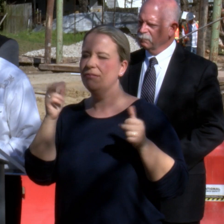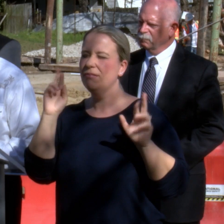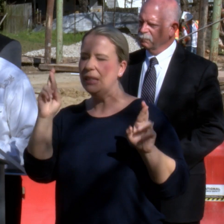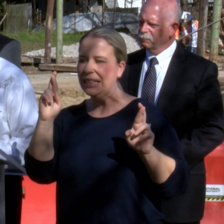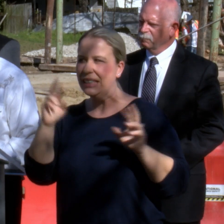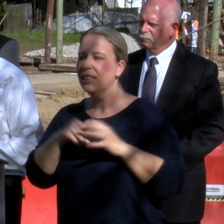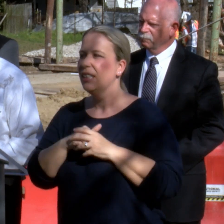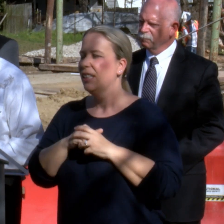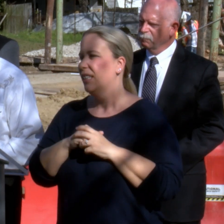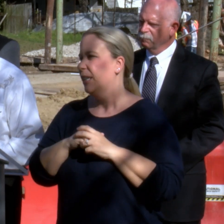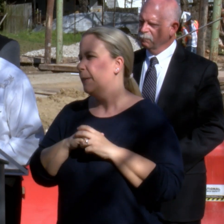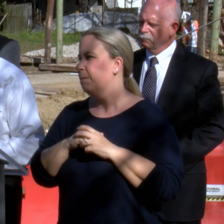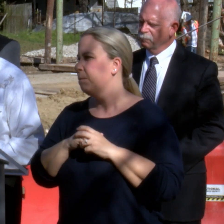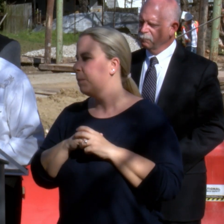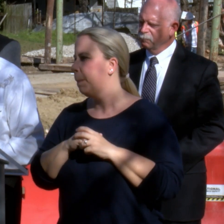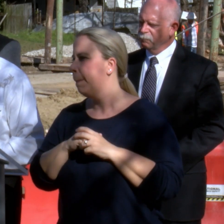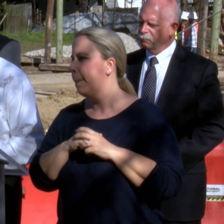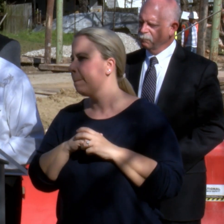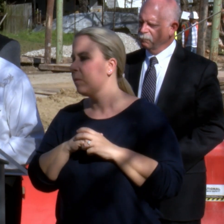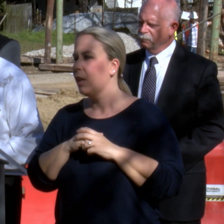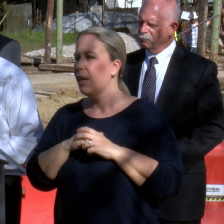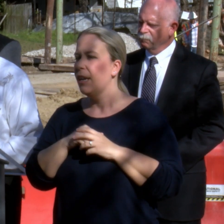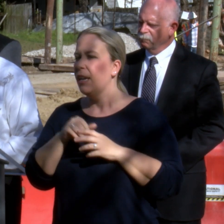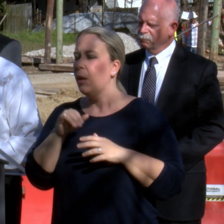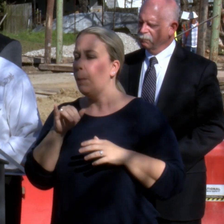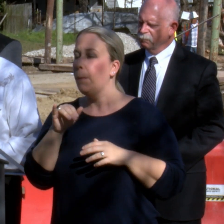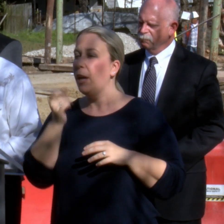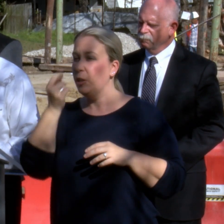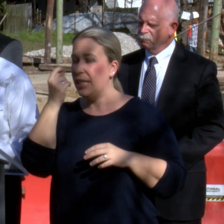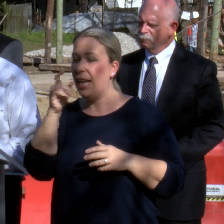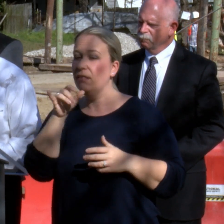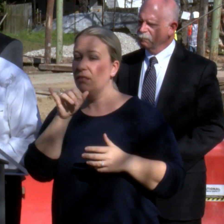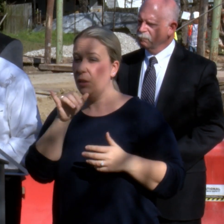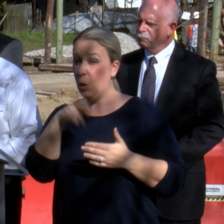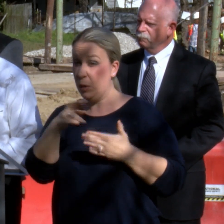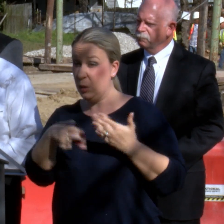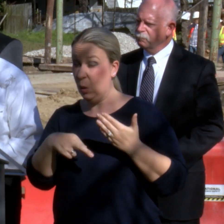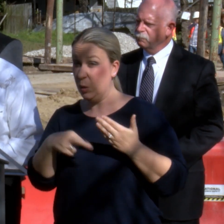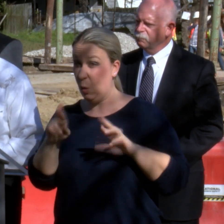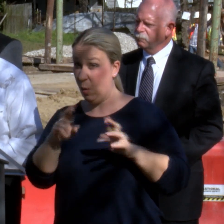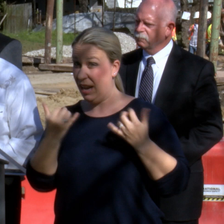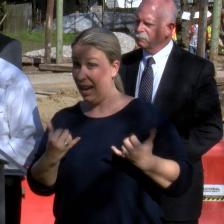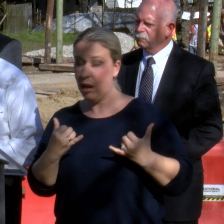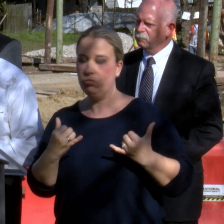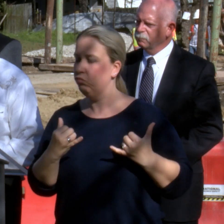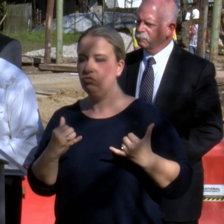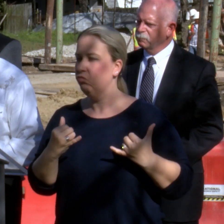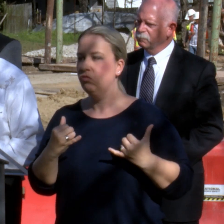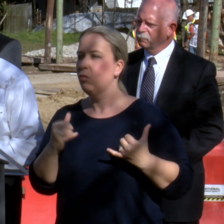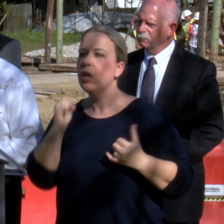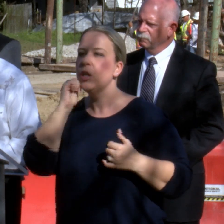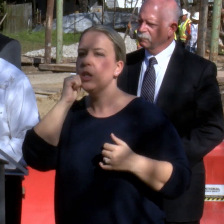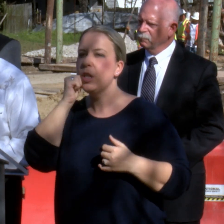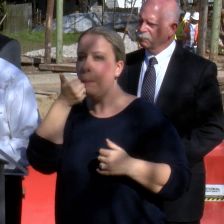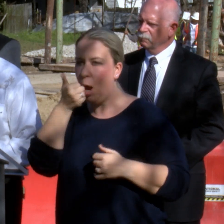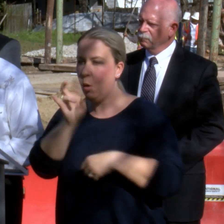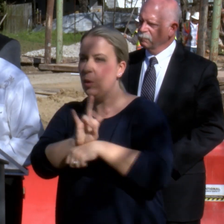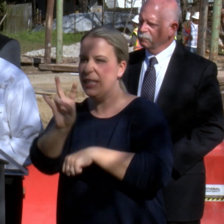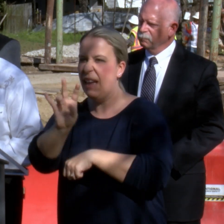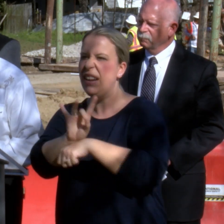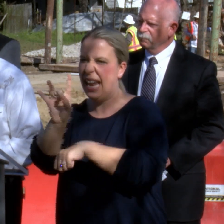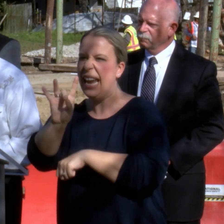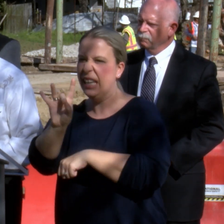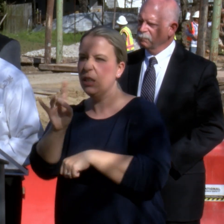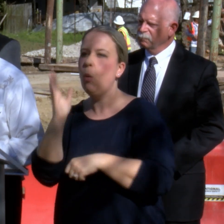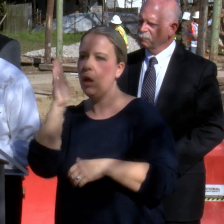but those test sample results will not be available until sometime around 7 a.m.